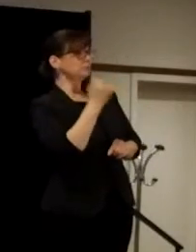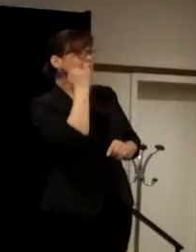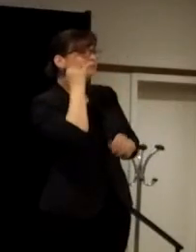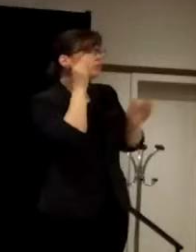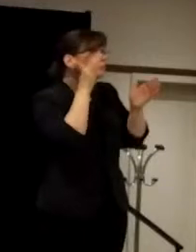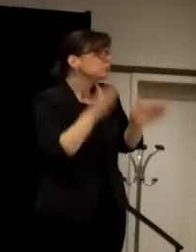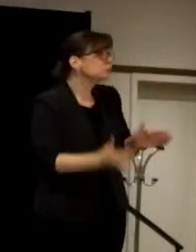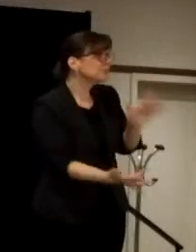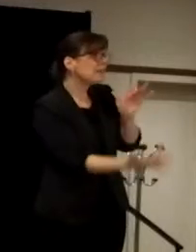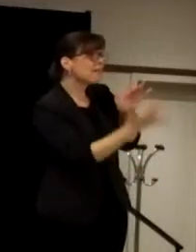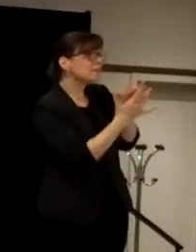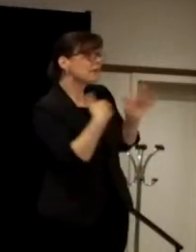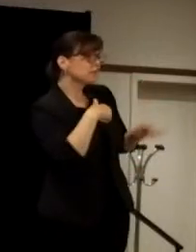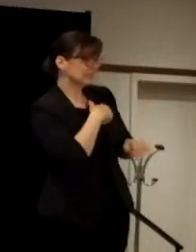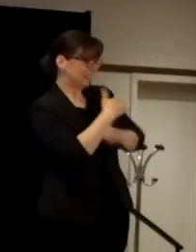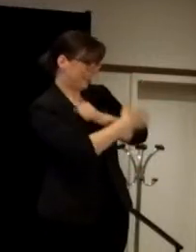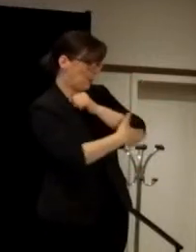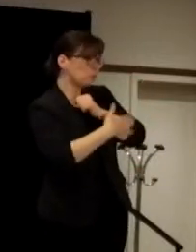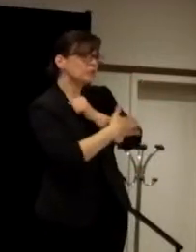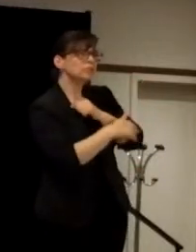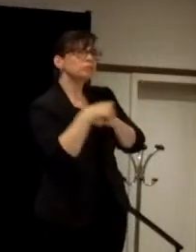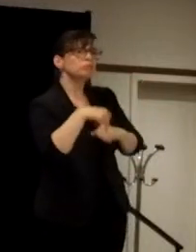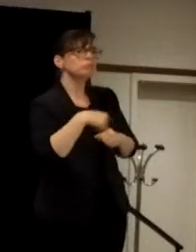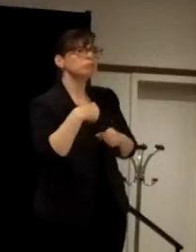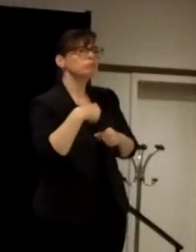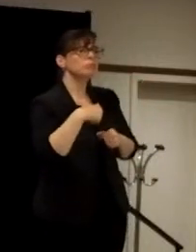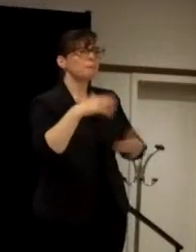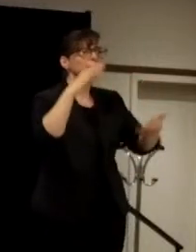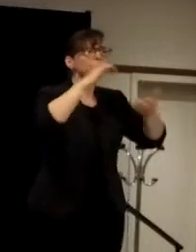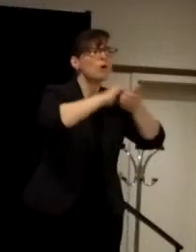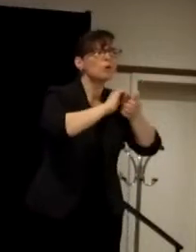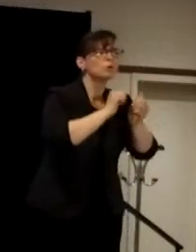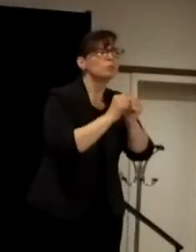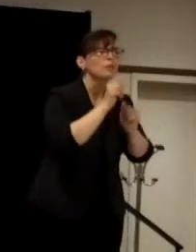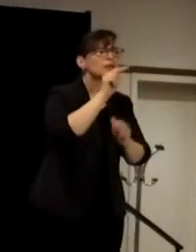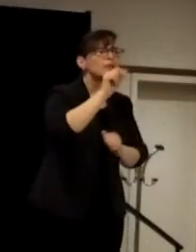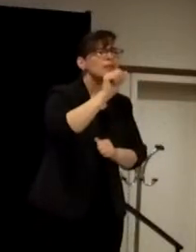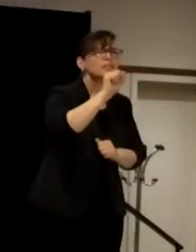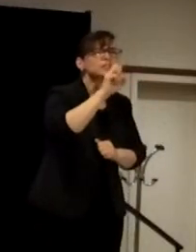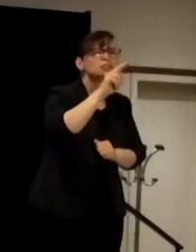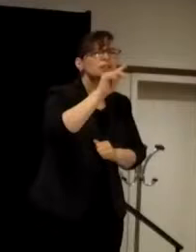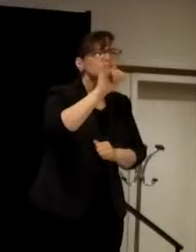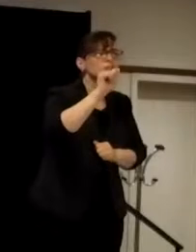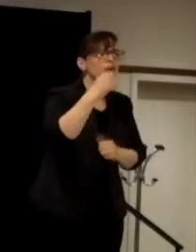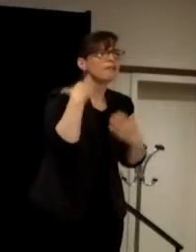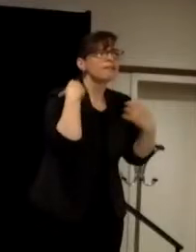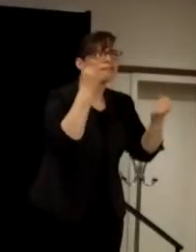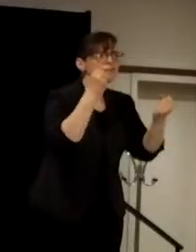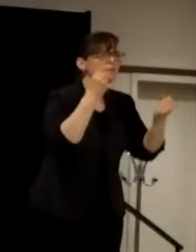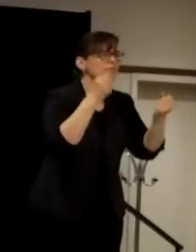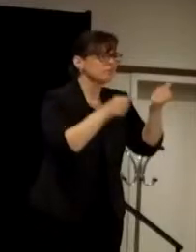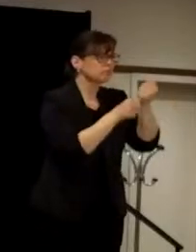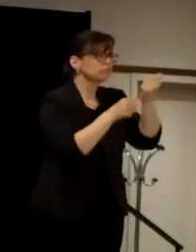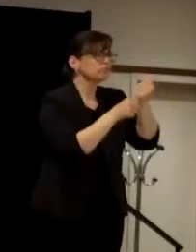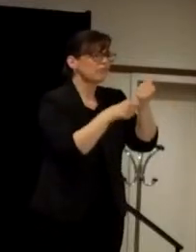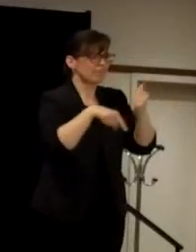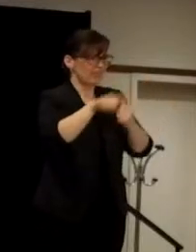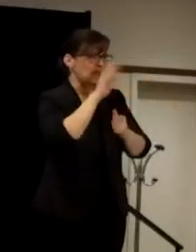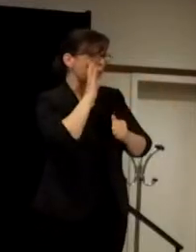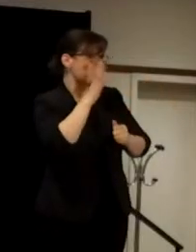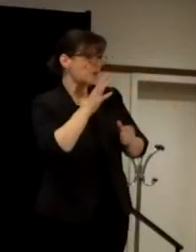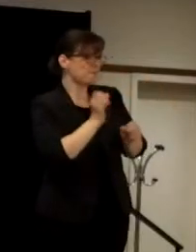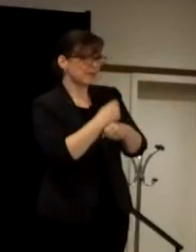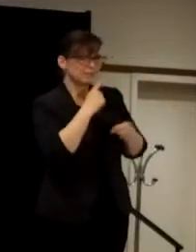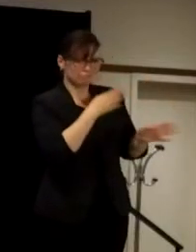we then partner with Nescentia Health and we give them that information and then they'll make plans